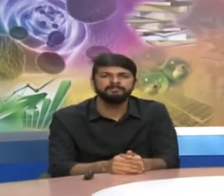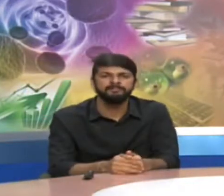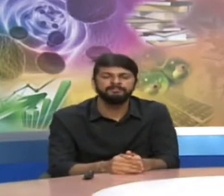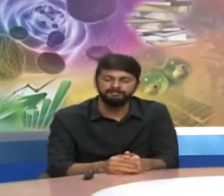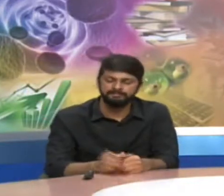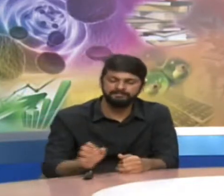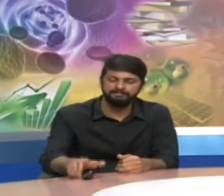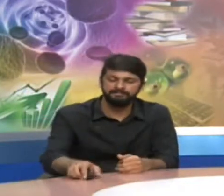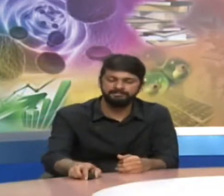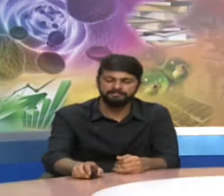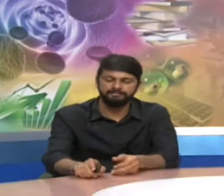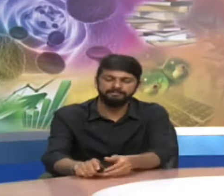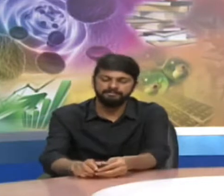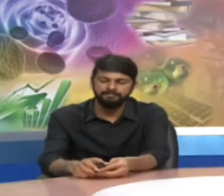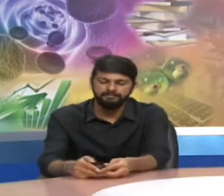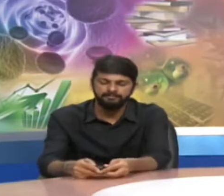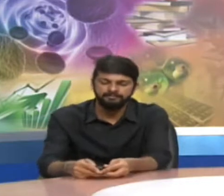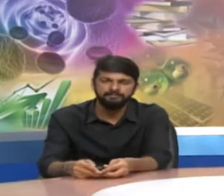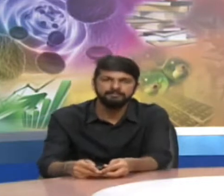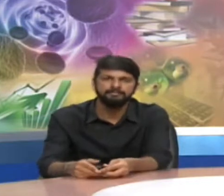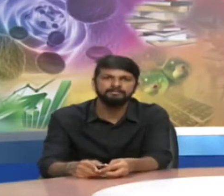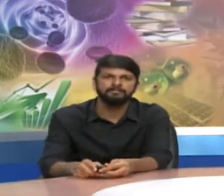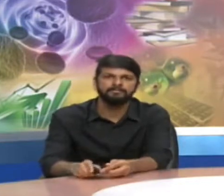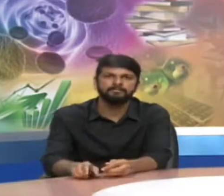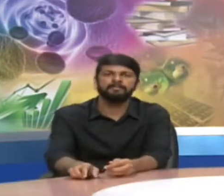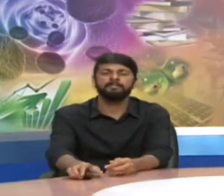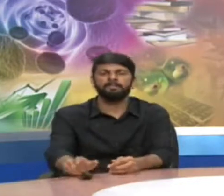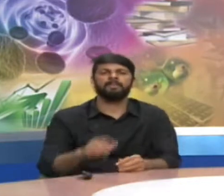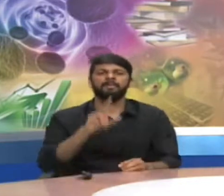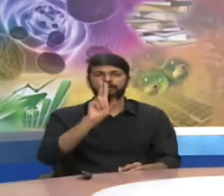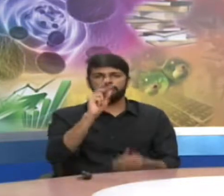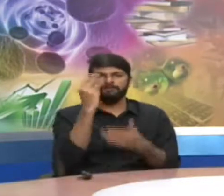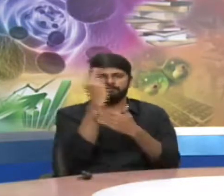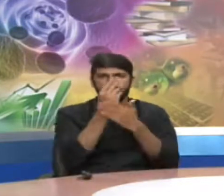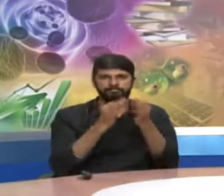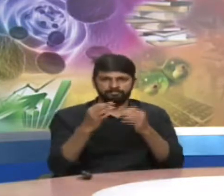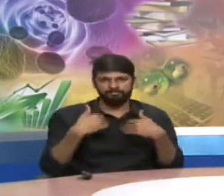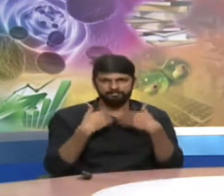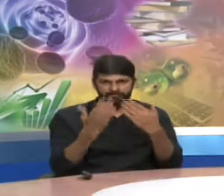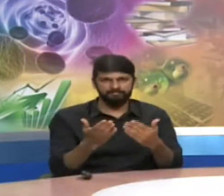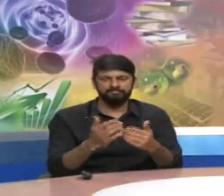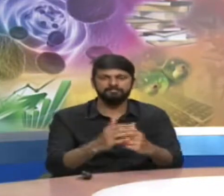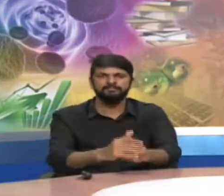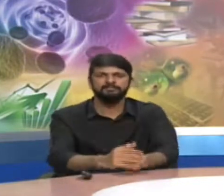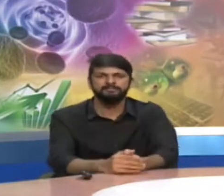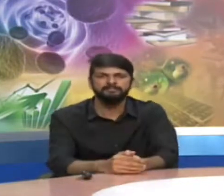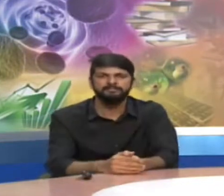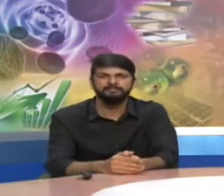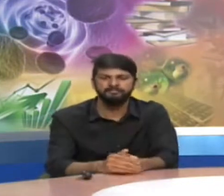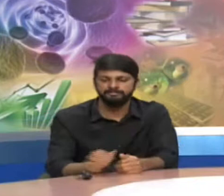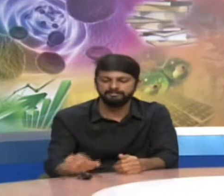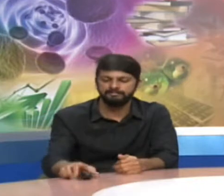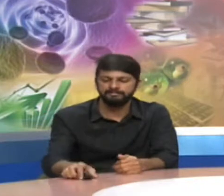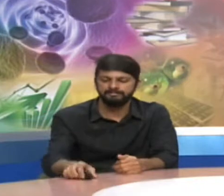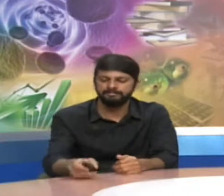water, just exactly like that. Now, let us discuss second painting.